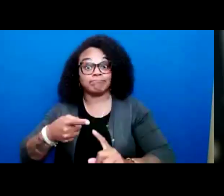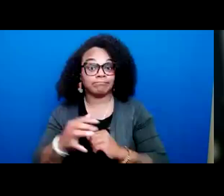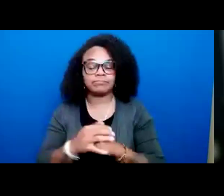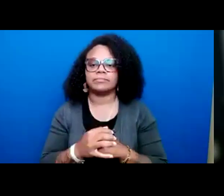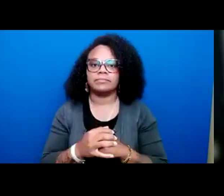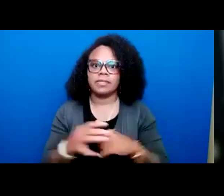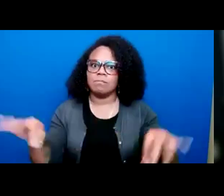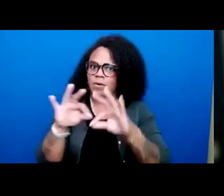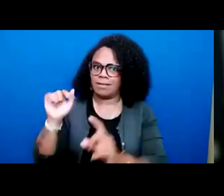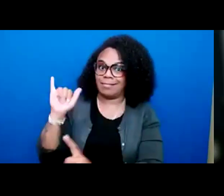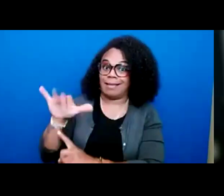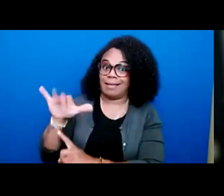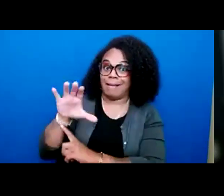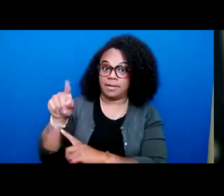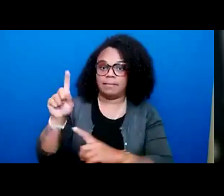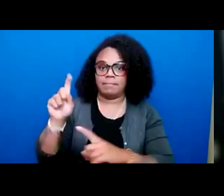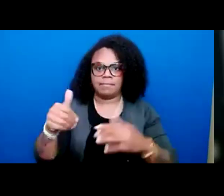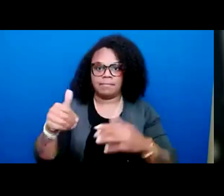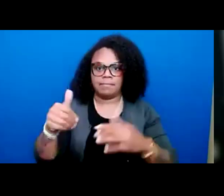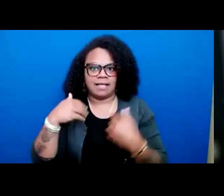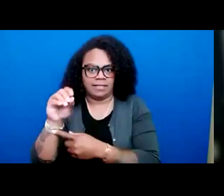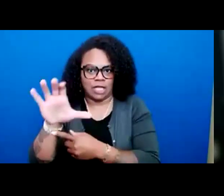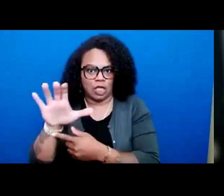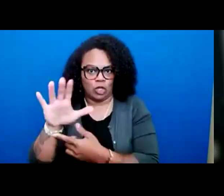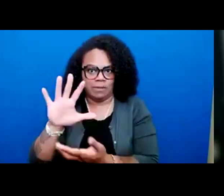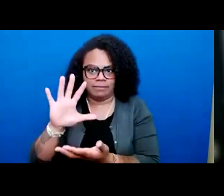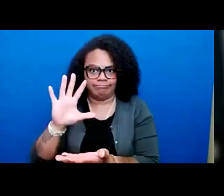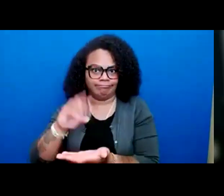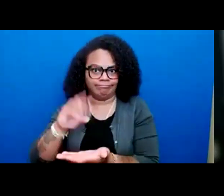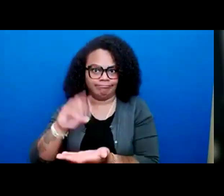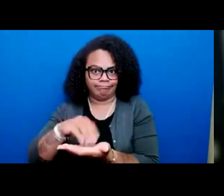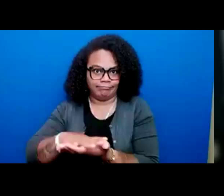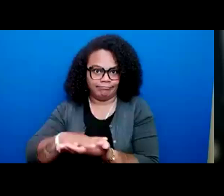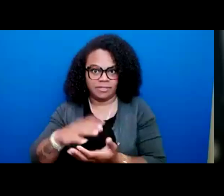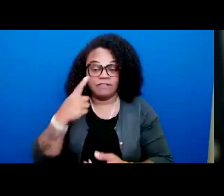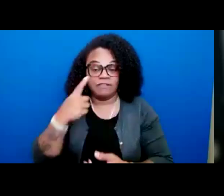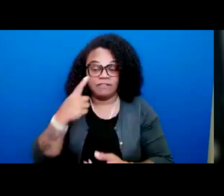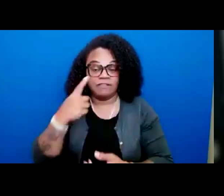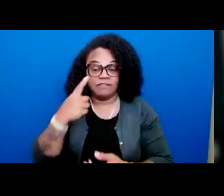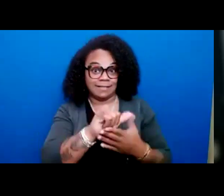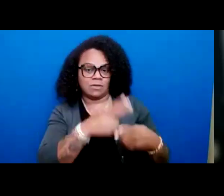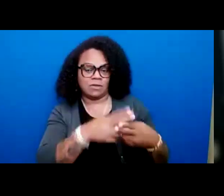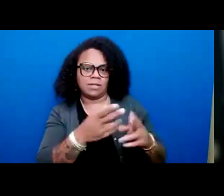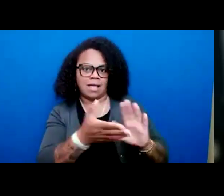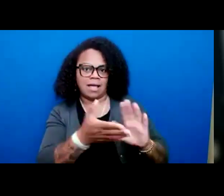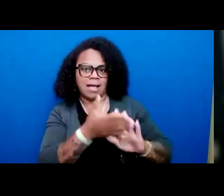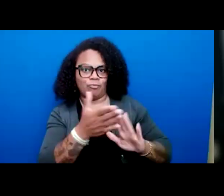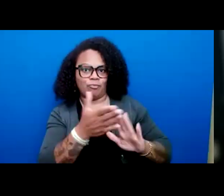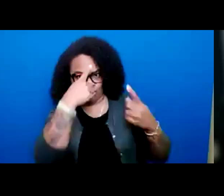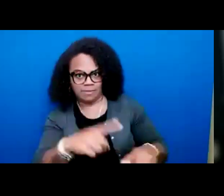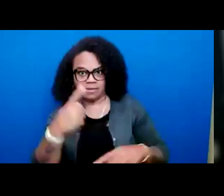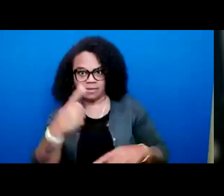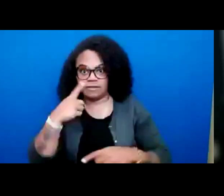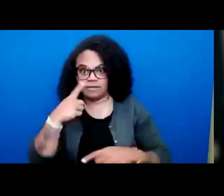company has in place a document. In the case of an LLC, it's called an operating agreement. In the case of a partnership, it's called a